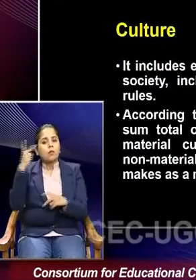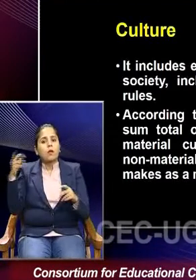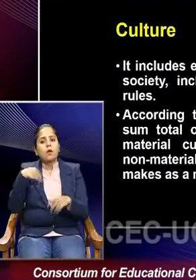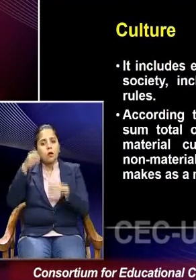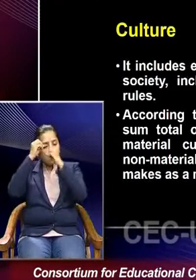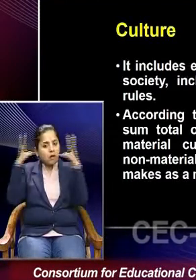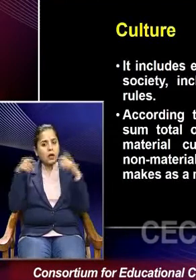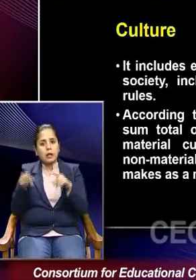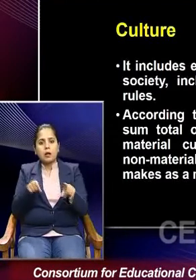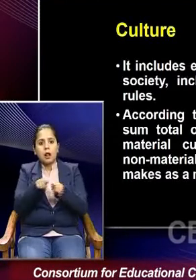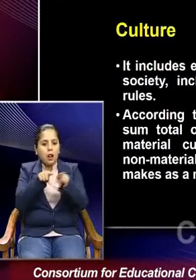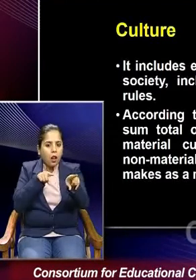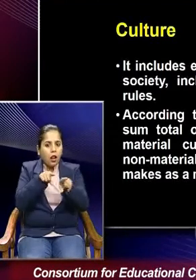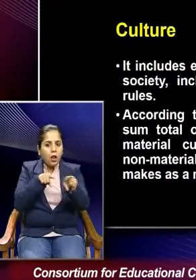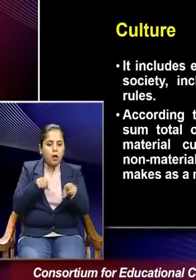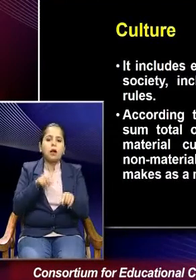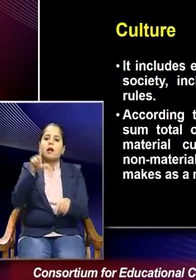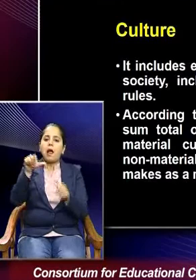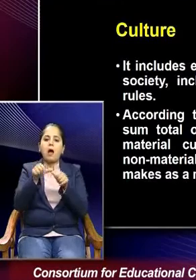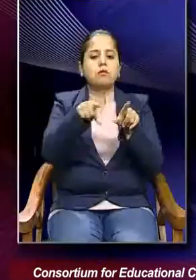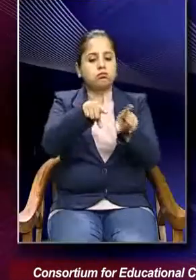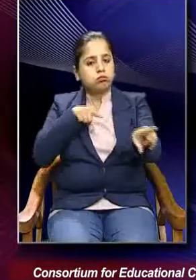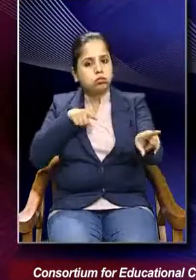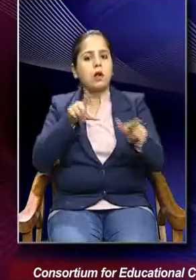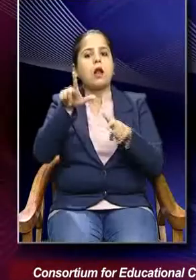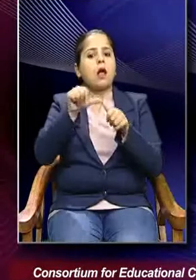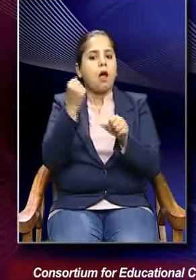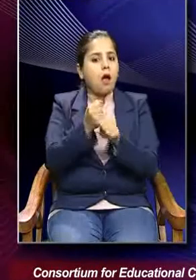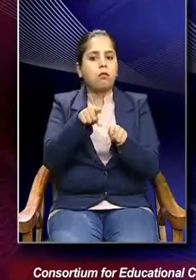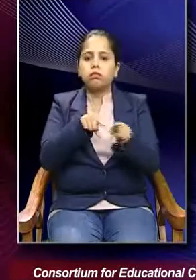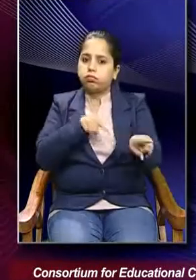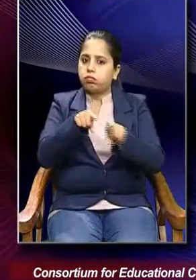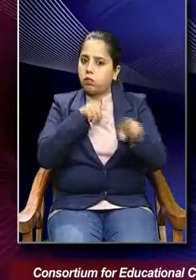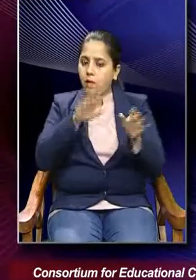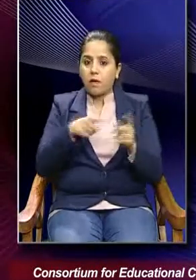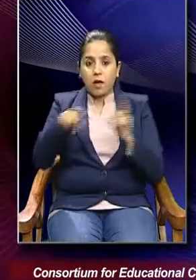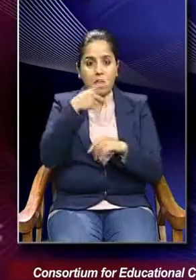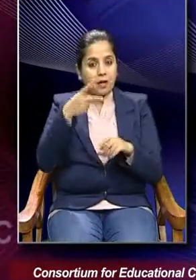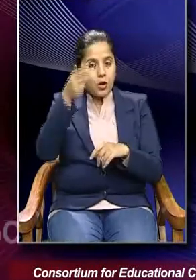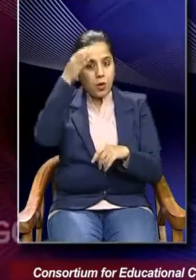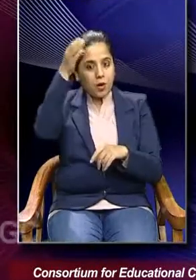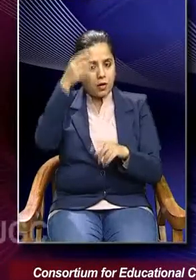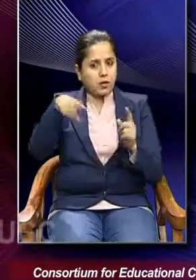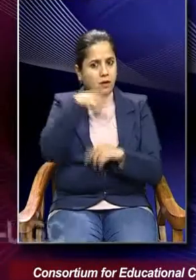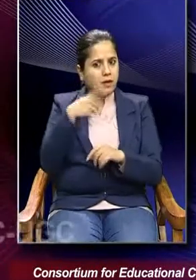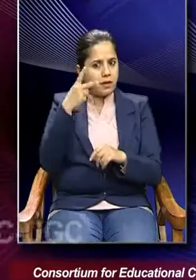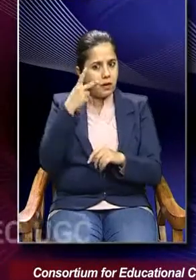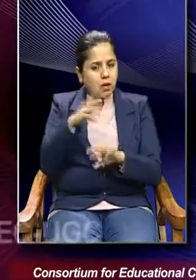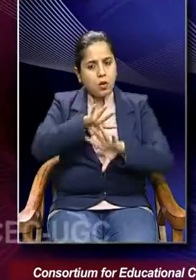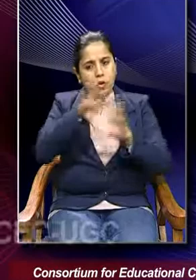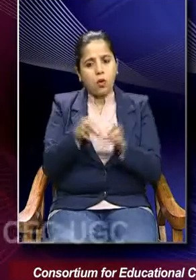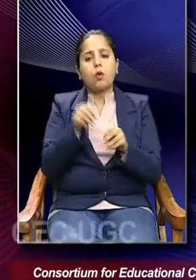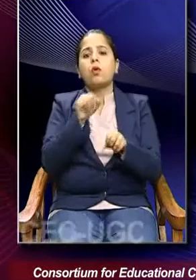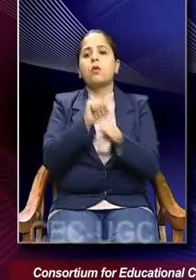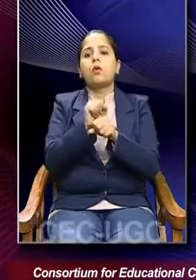able to catch. So a lag takes place. So when we look into these concepts and we look into the works